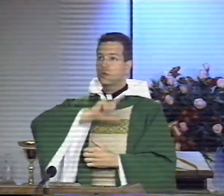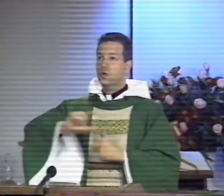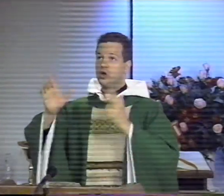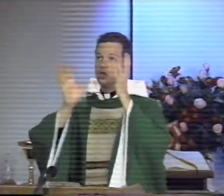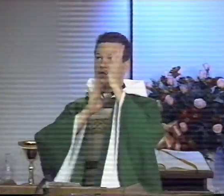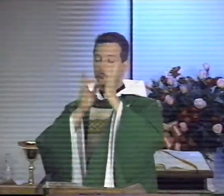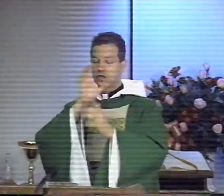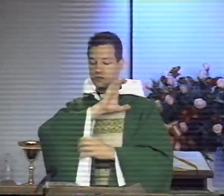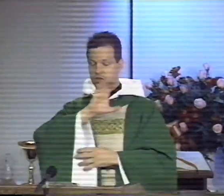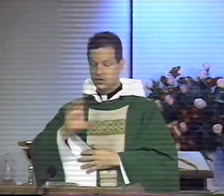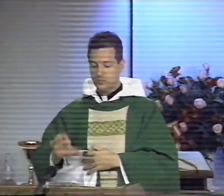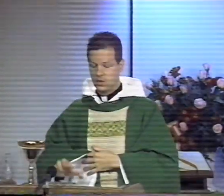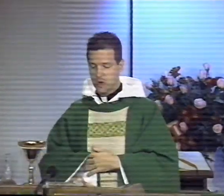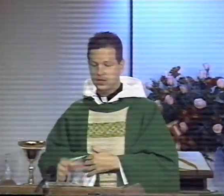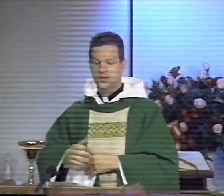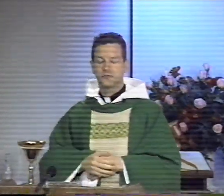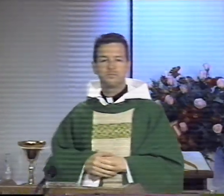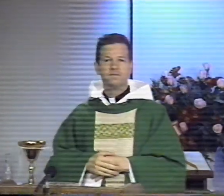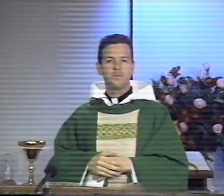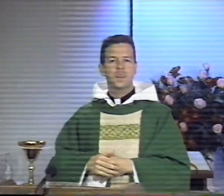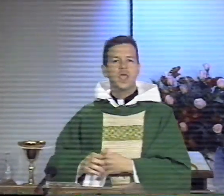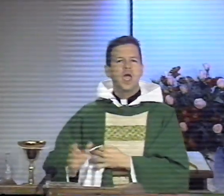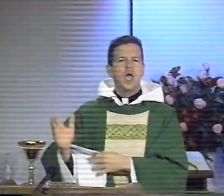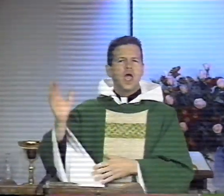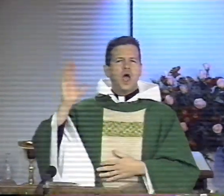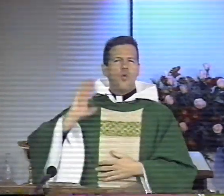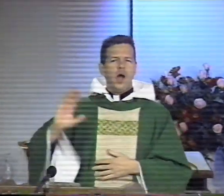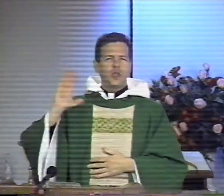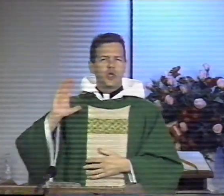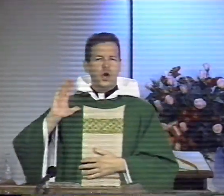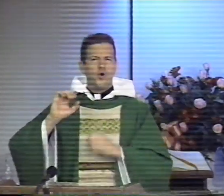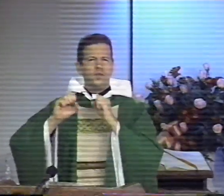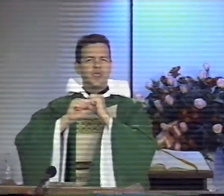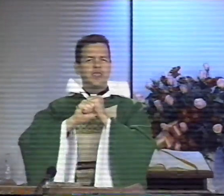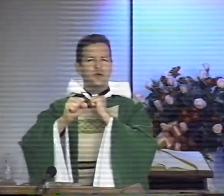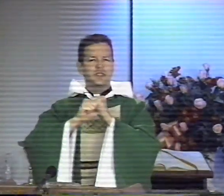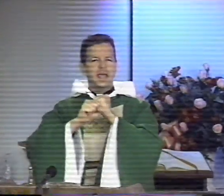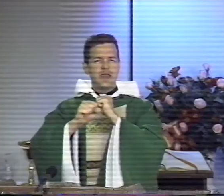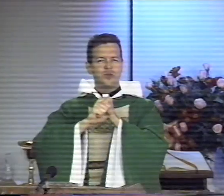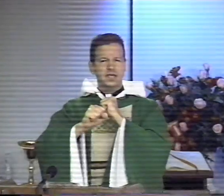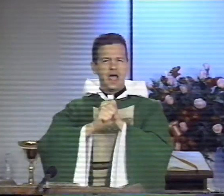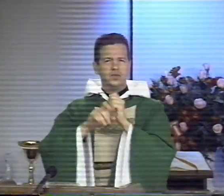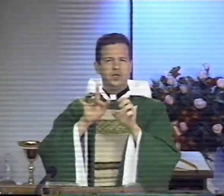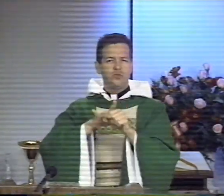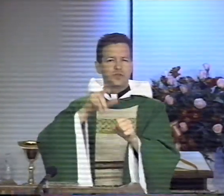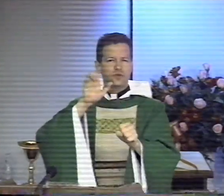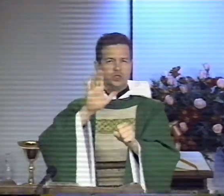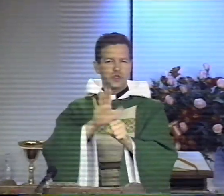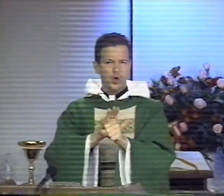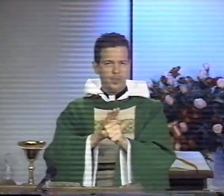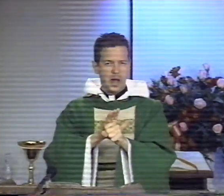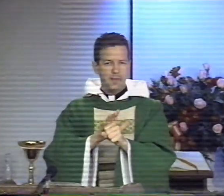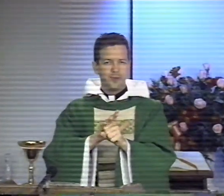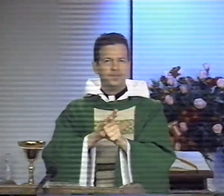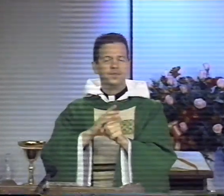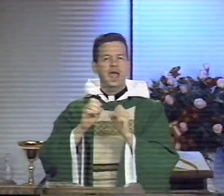Lord Jesus Christ. A while ago, there was an advertisement. It was for a soda pop. And